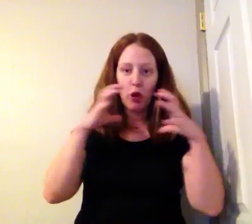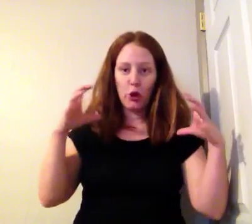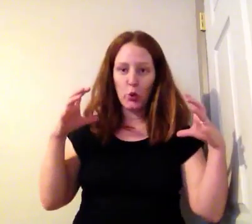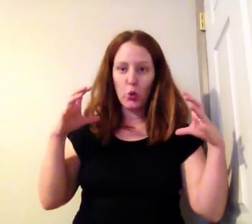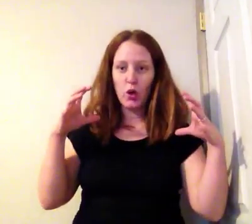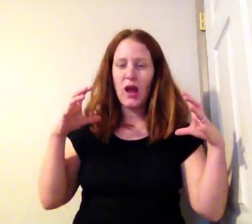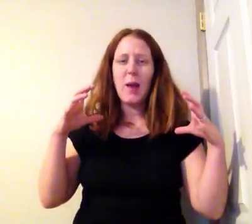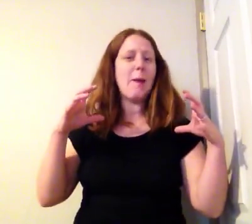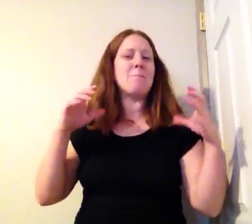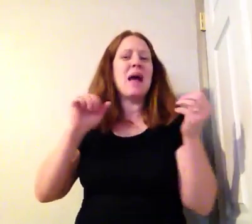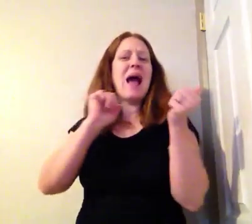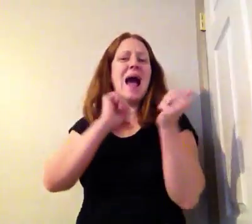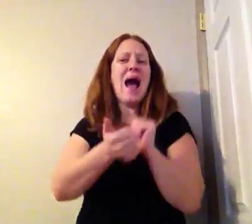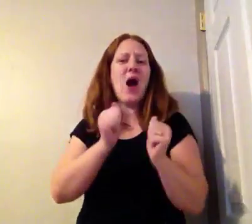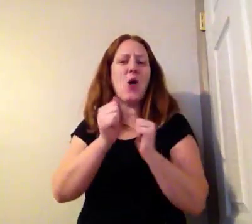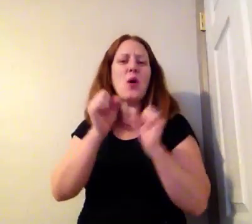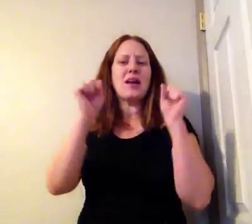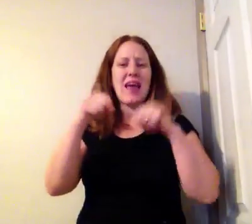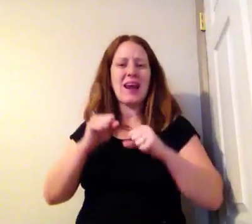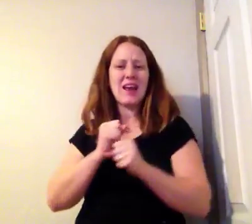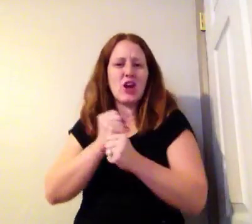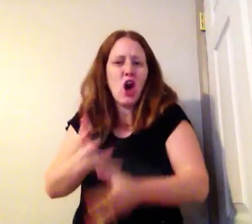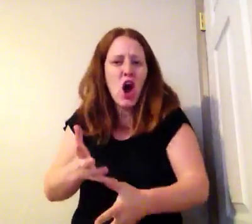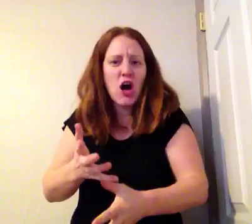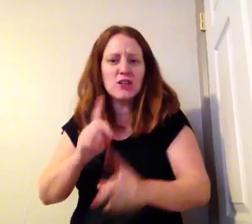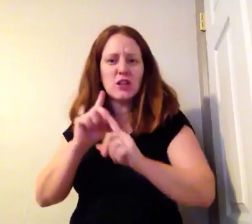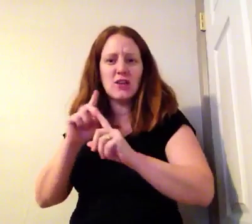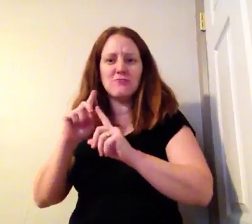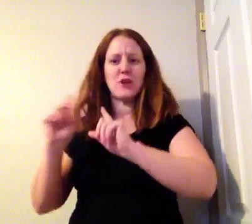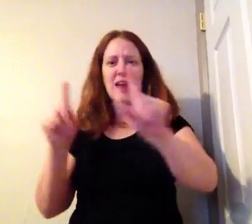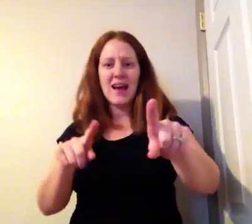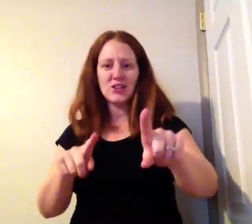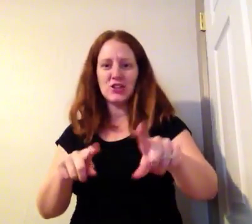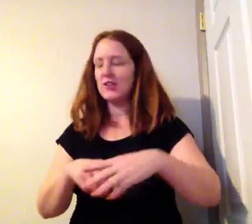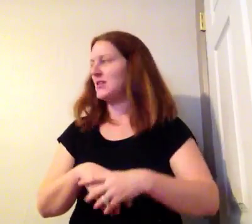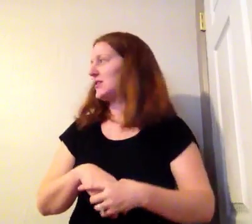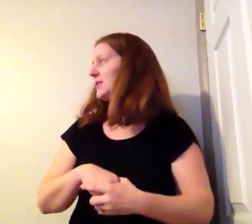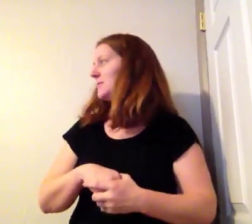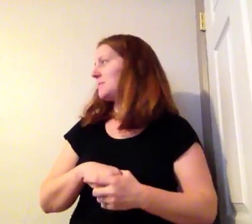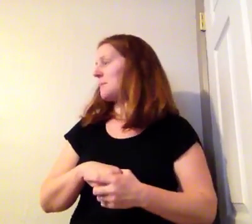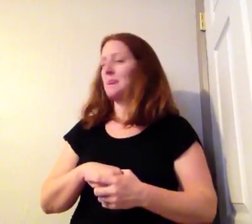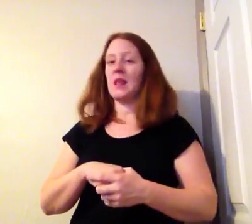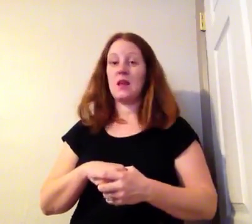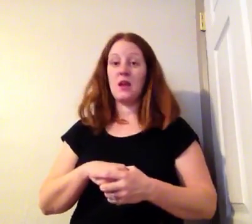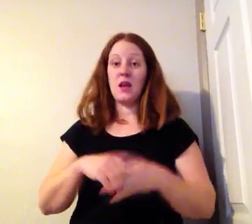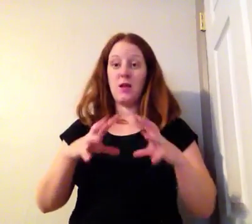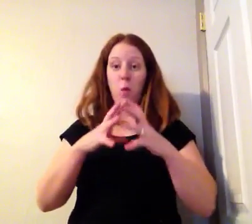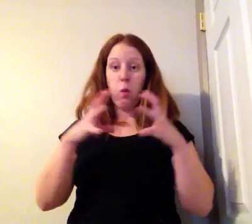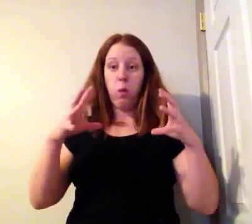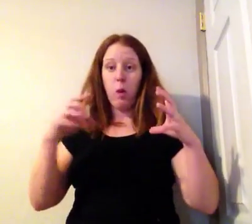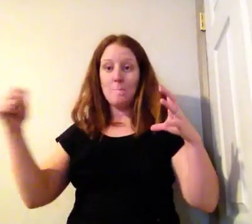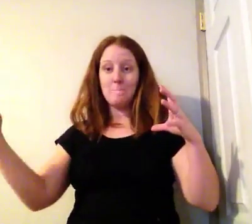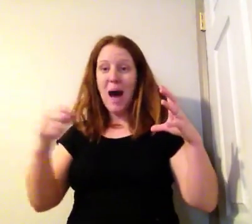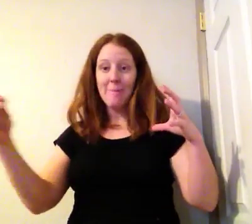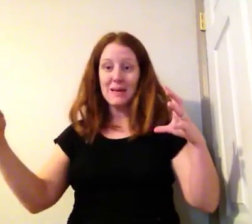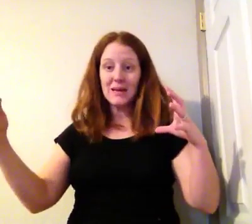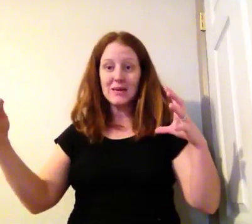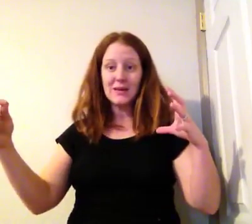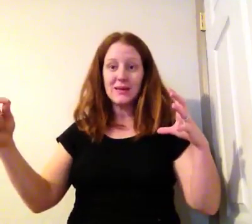Pop it? Would that do it? So if I pop it, it wouldn't do it. I tell you, I don't have an extra balloon, otherwise I would